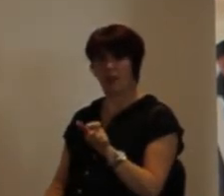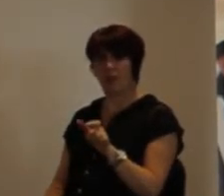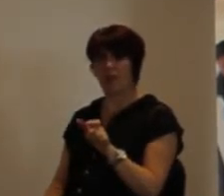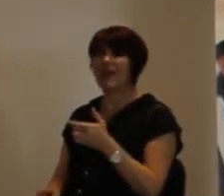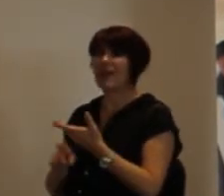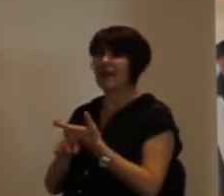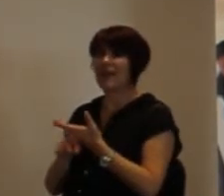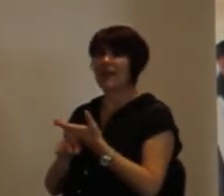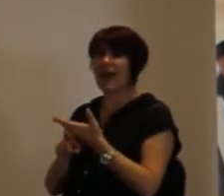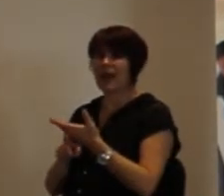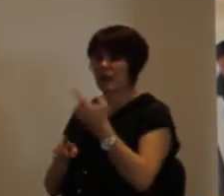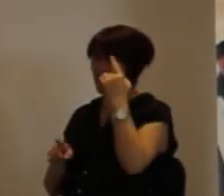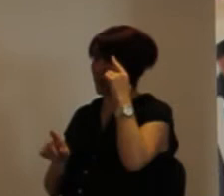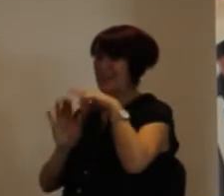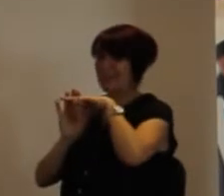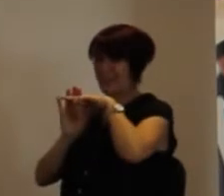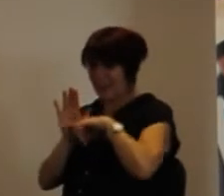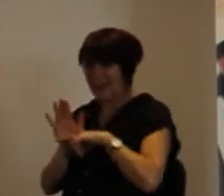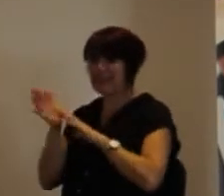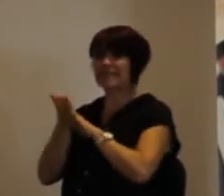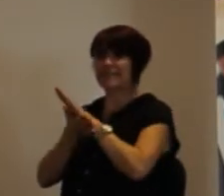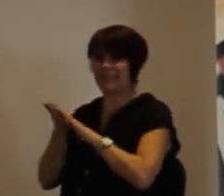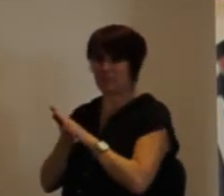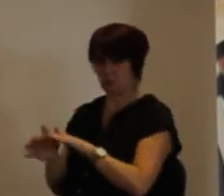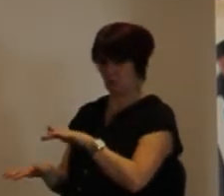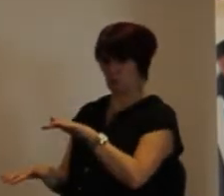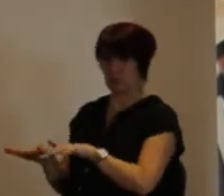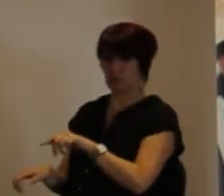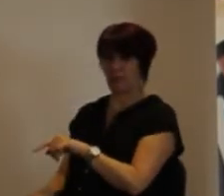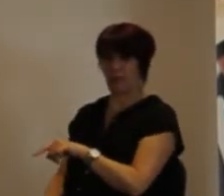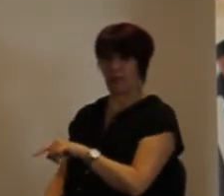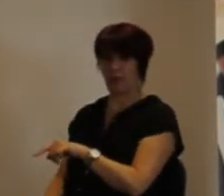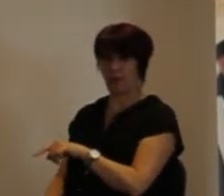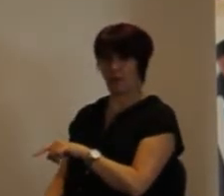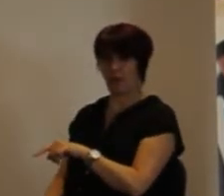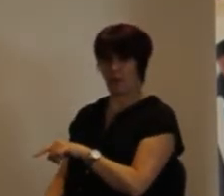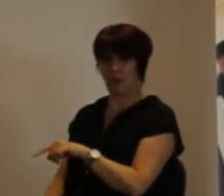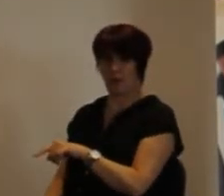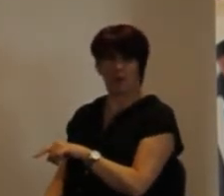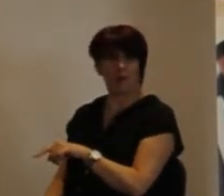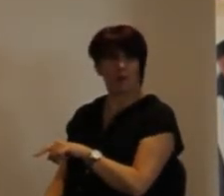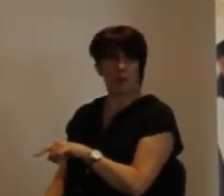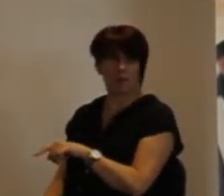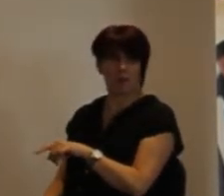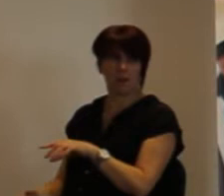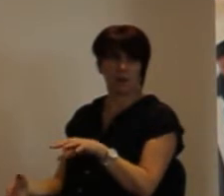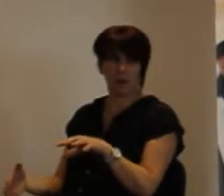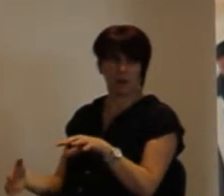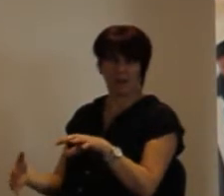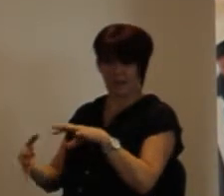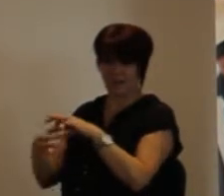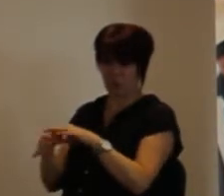consider later on what the legal definition or legal view of what's reasonable is in terms of